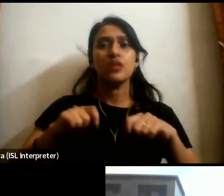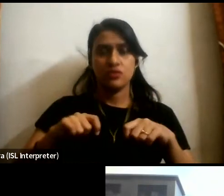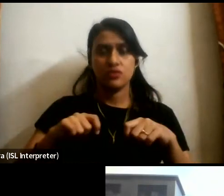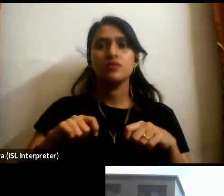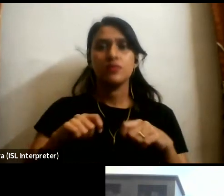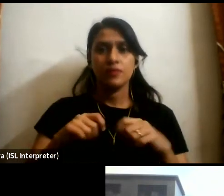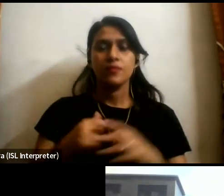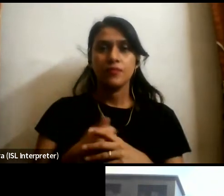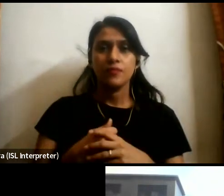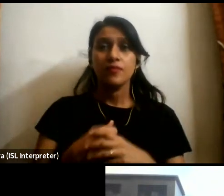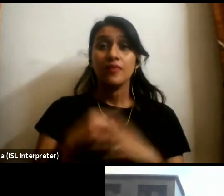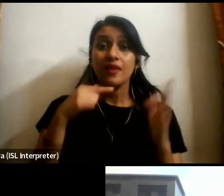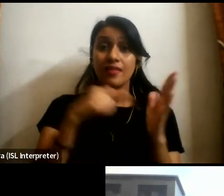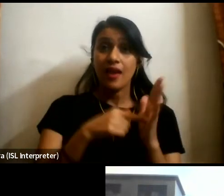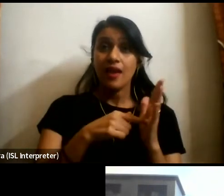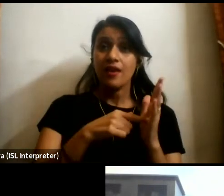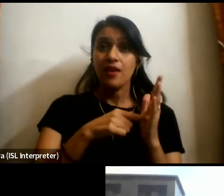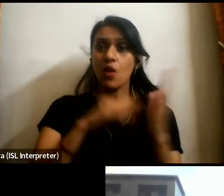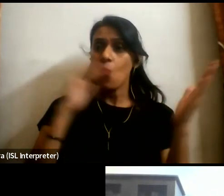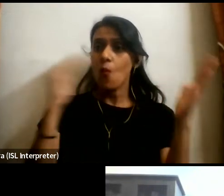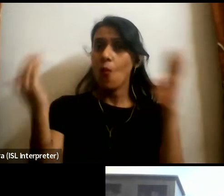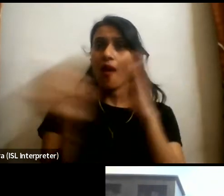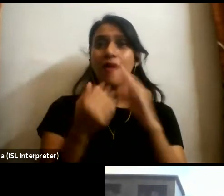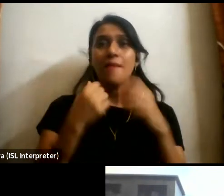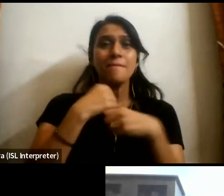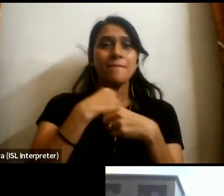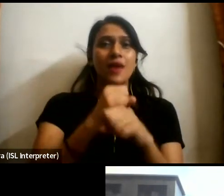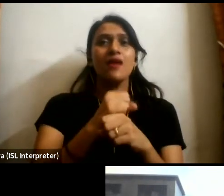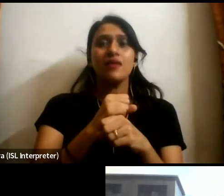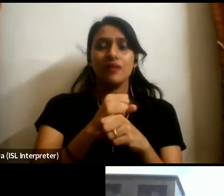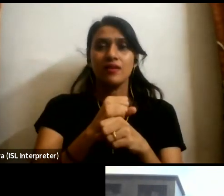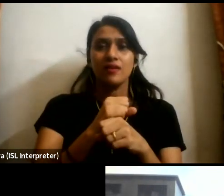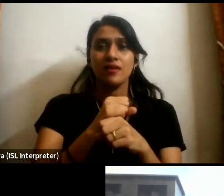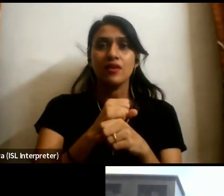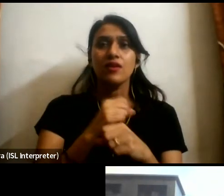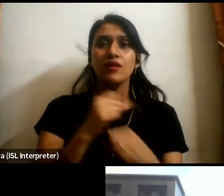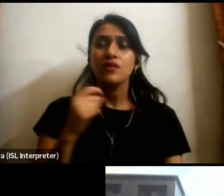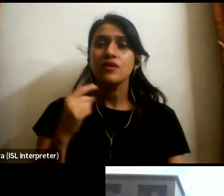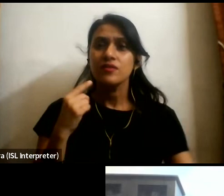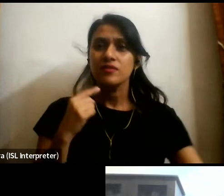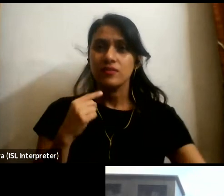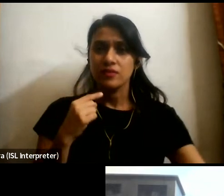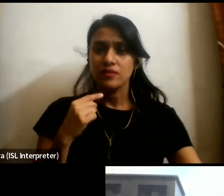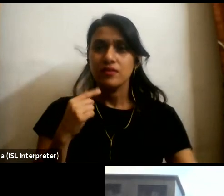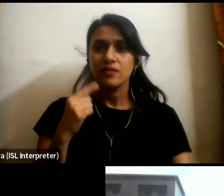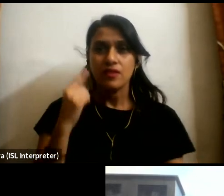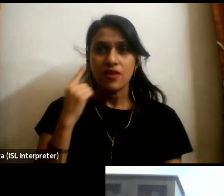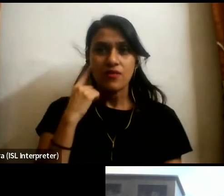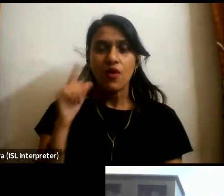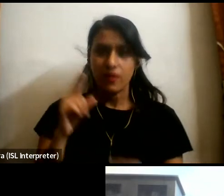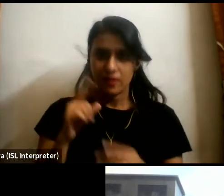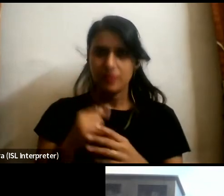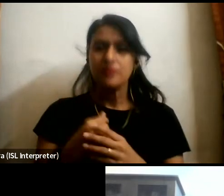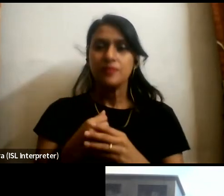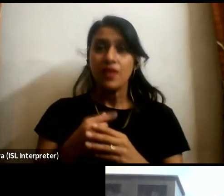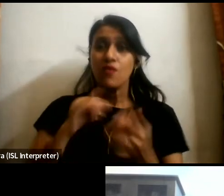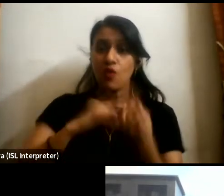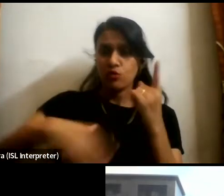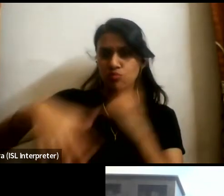that worldview is shaped obviously by your social location. So, which is not to say that only social